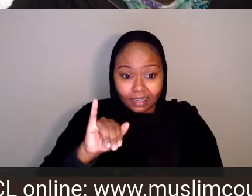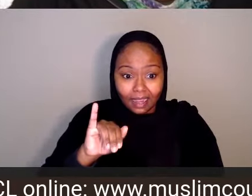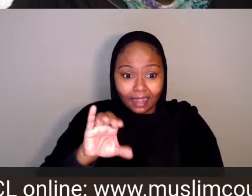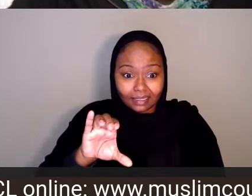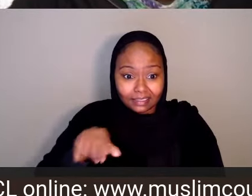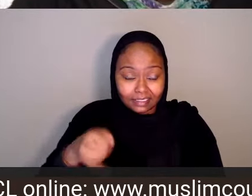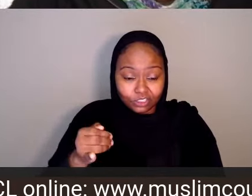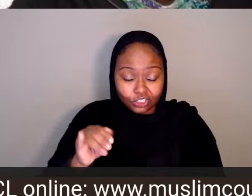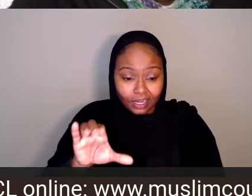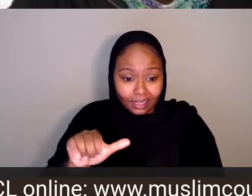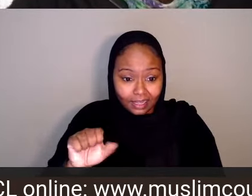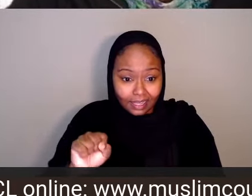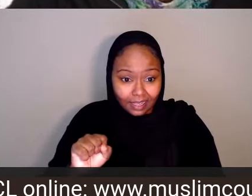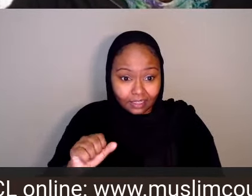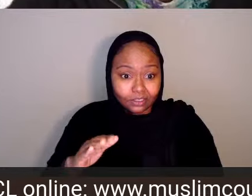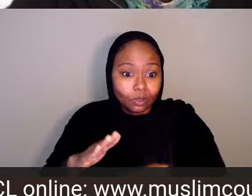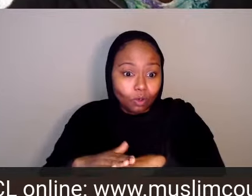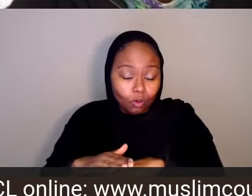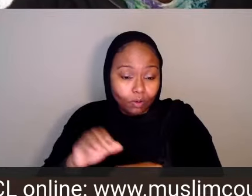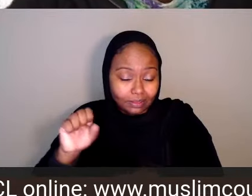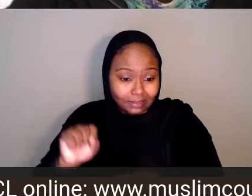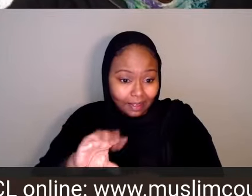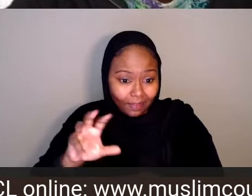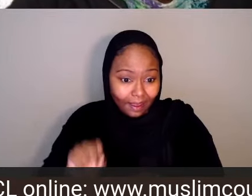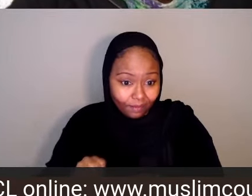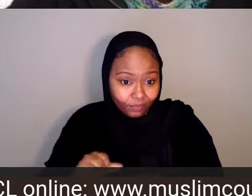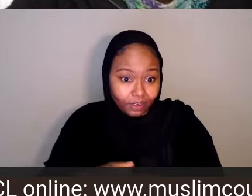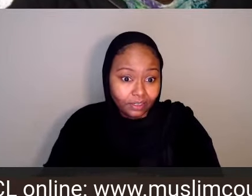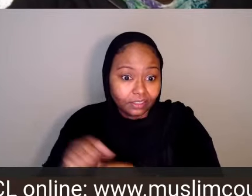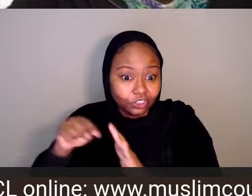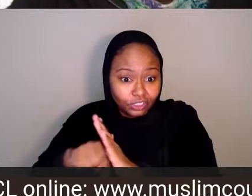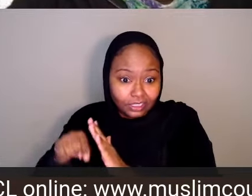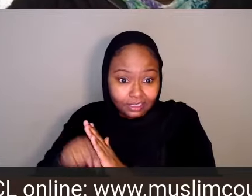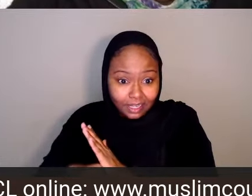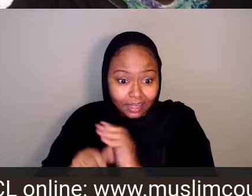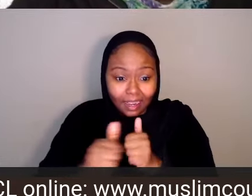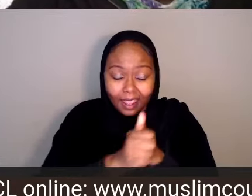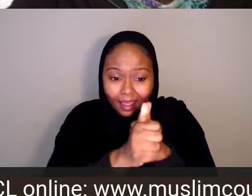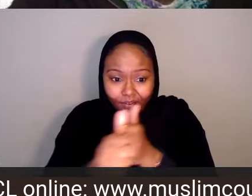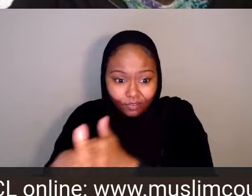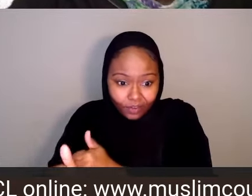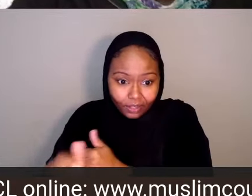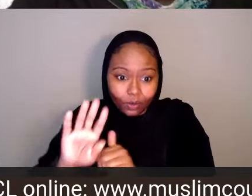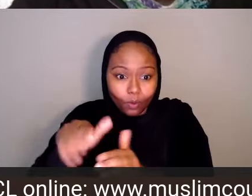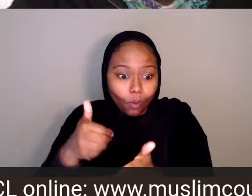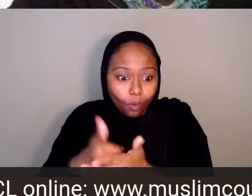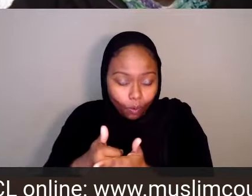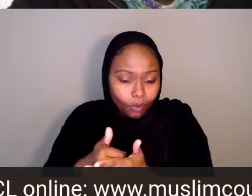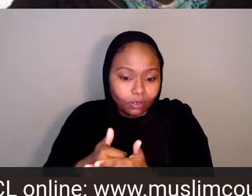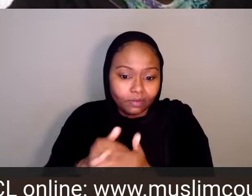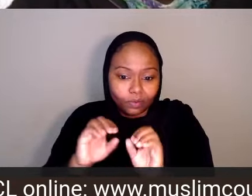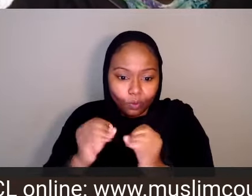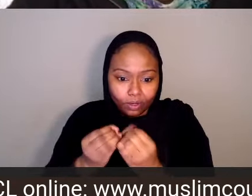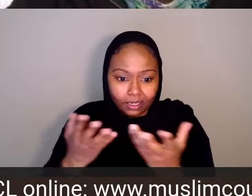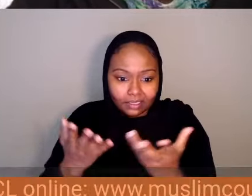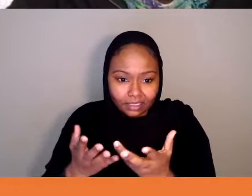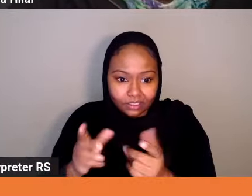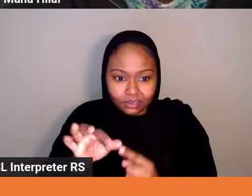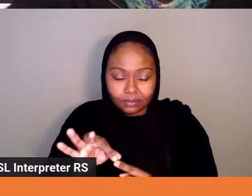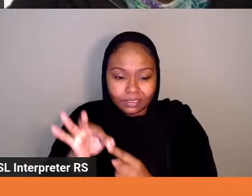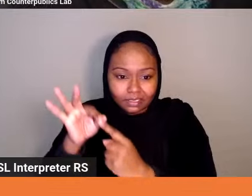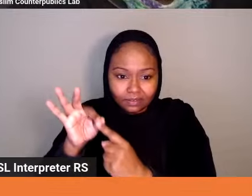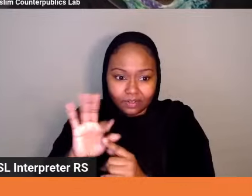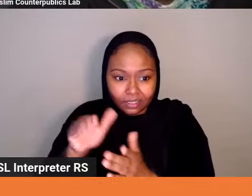Africa on the genocide, and follow all of the organizations here, especially Center for Constitutional Rights and